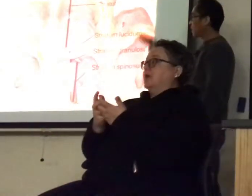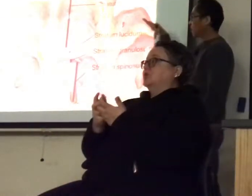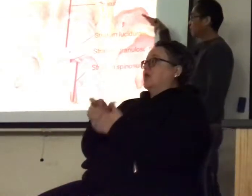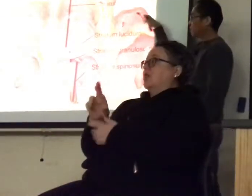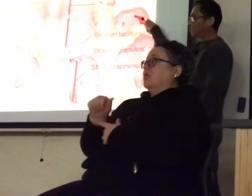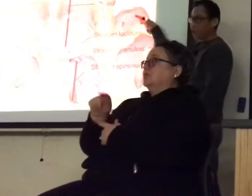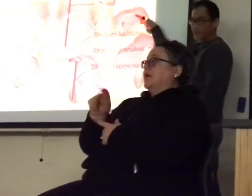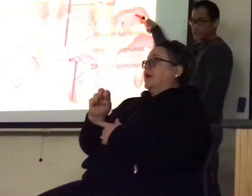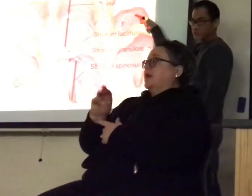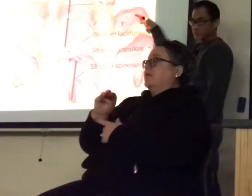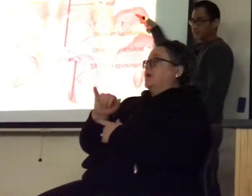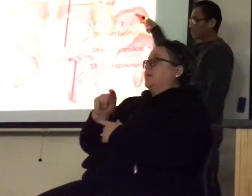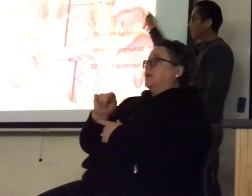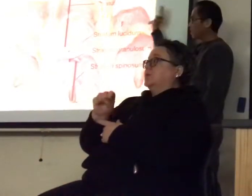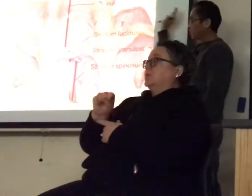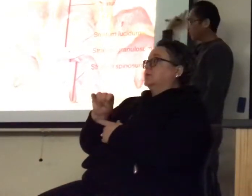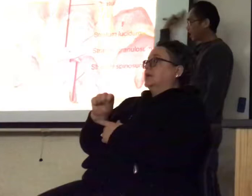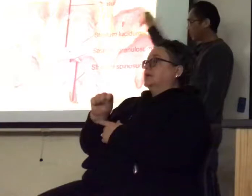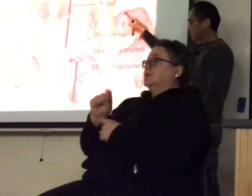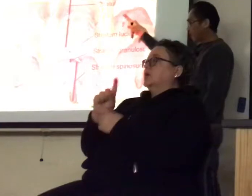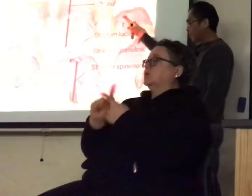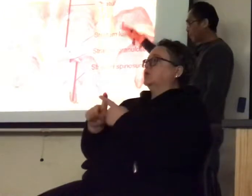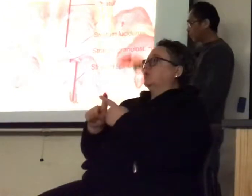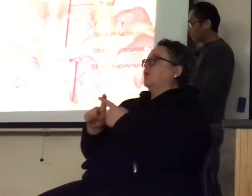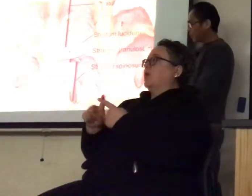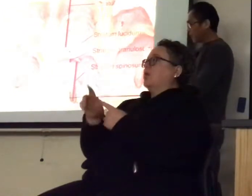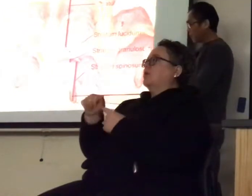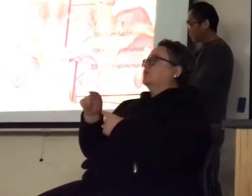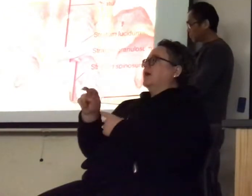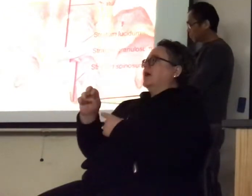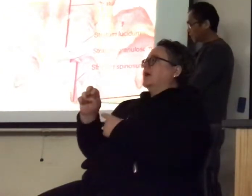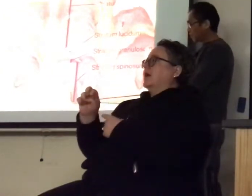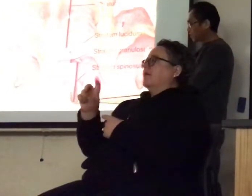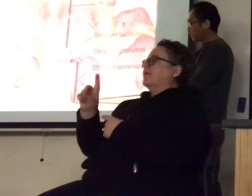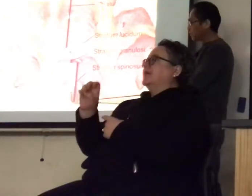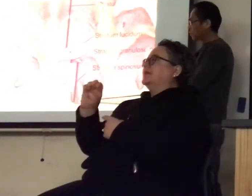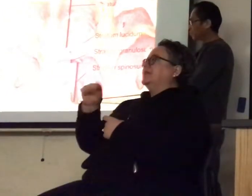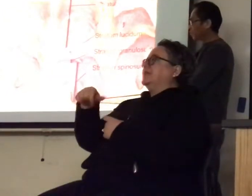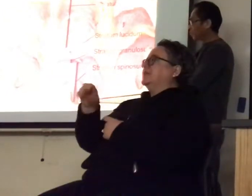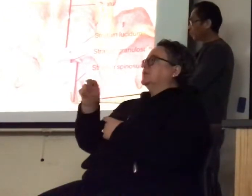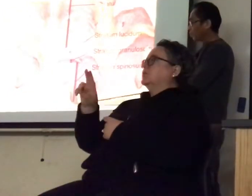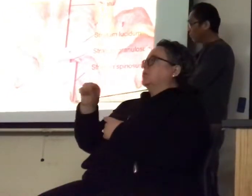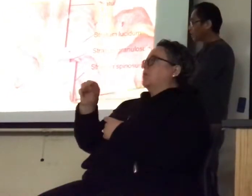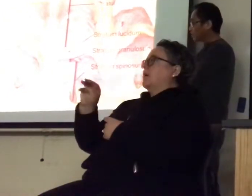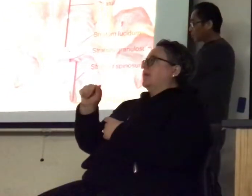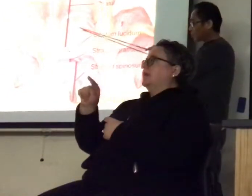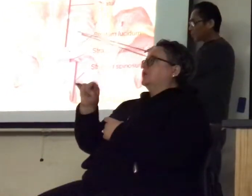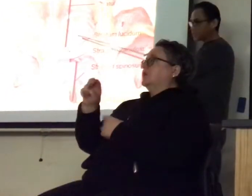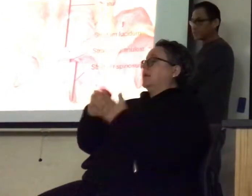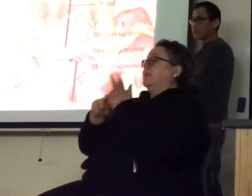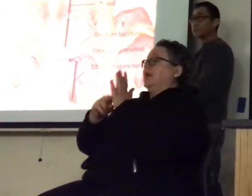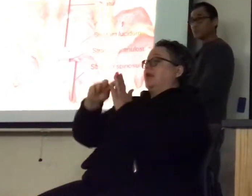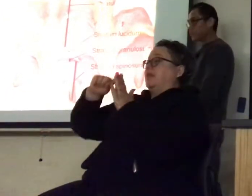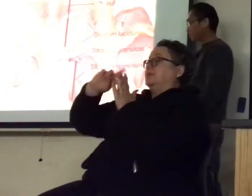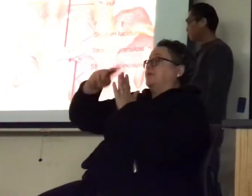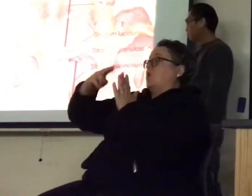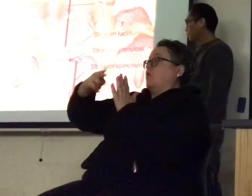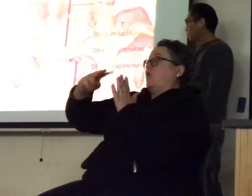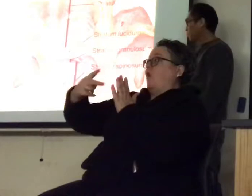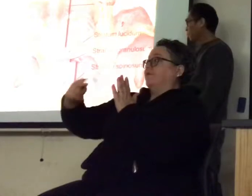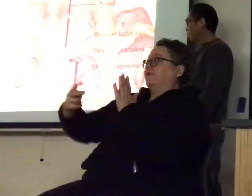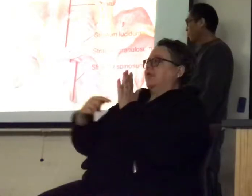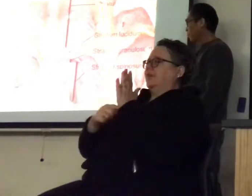to the rate of desquamation. It's shed at the top, and this rate of mitosis will eventually replace the cells you're